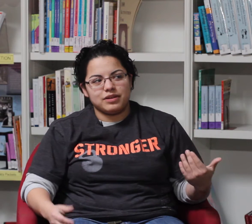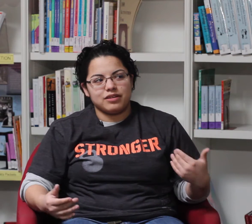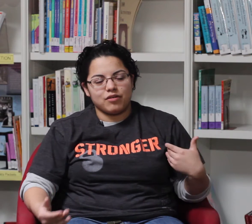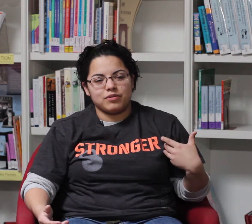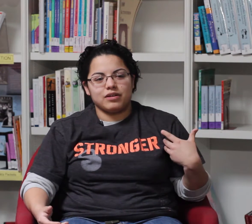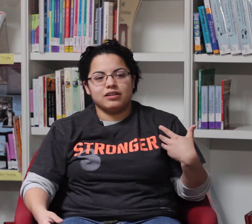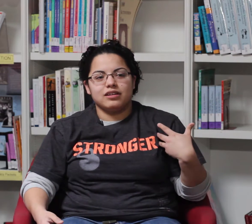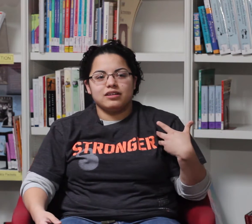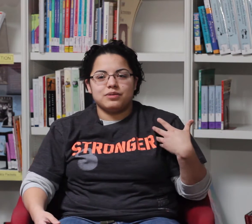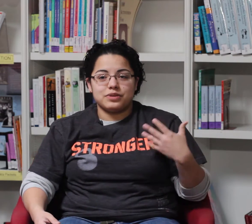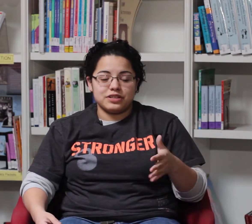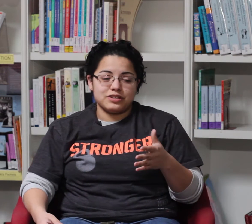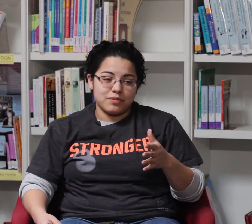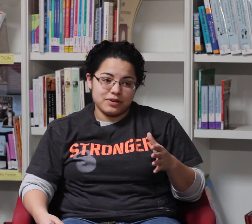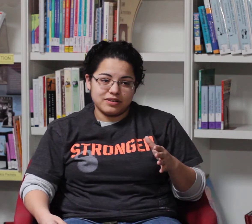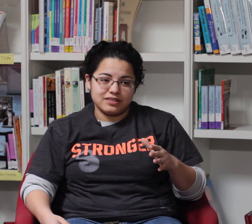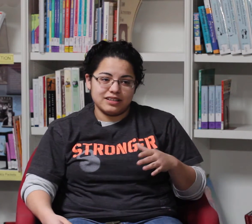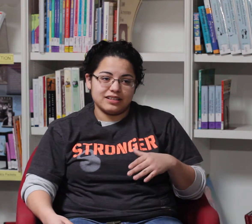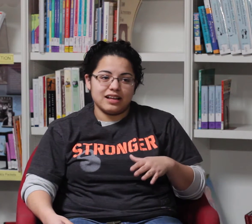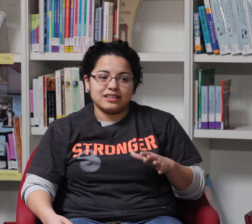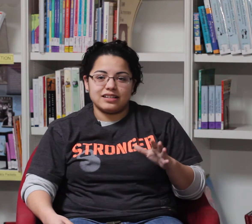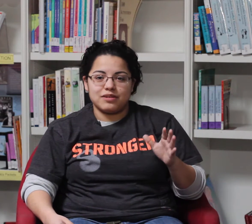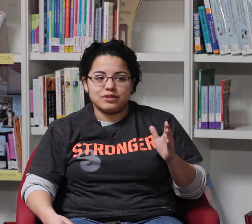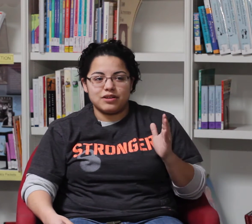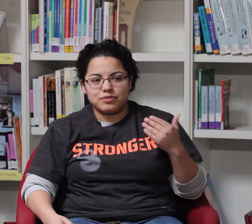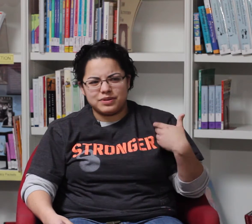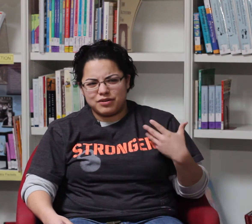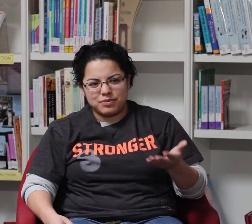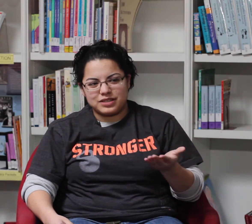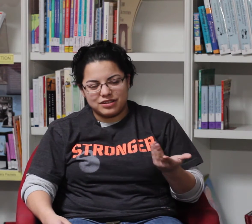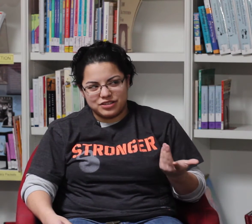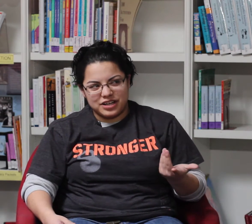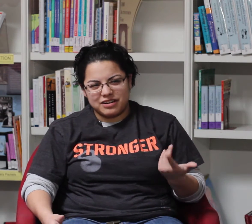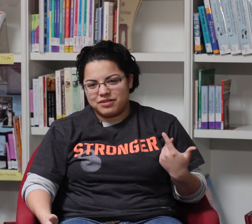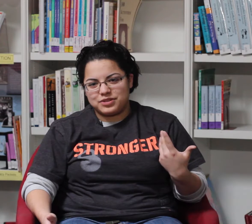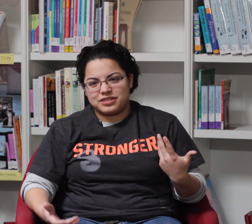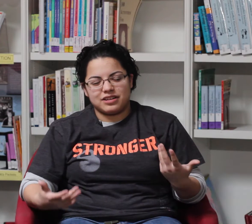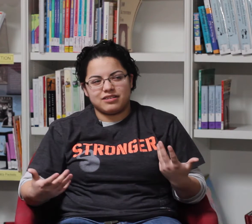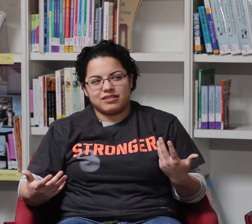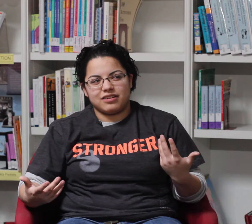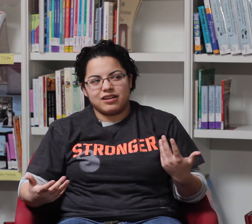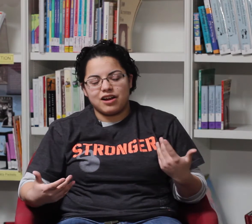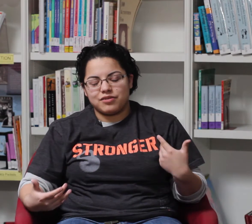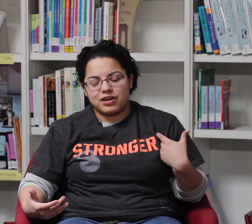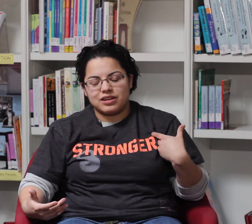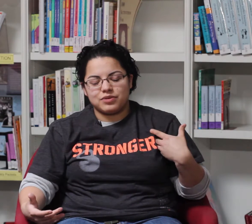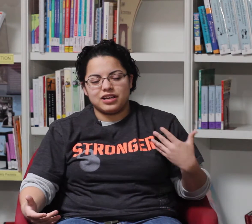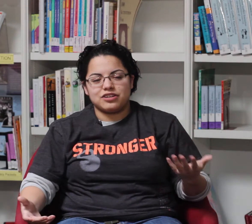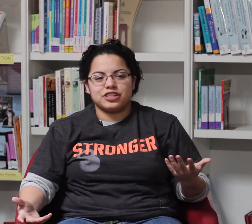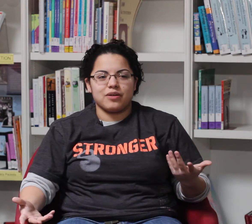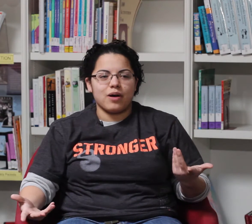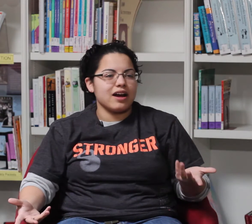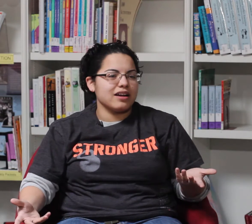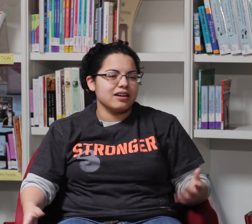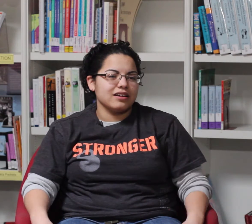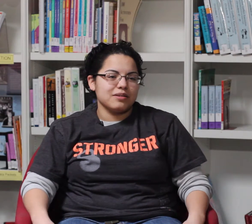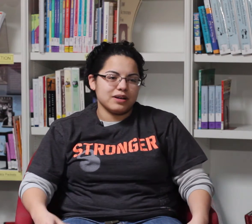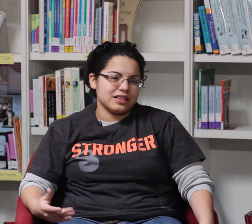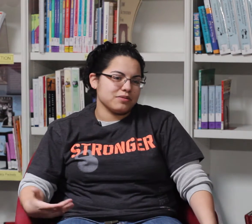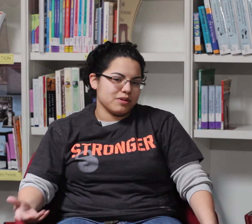the only one with an interpreter in the class, and I would be the only person to understand it. I didn't really understand why, but as I grew older,